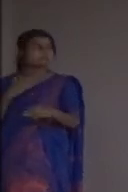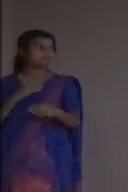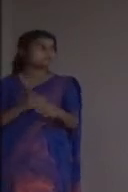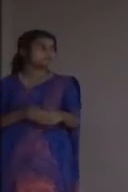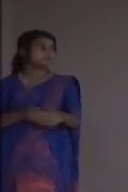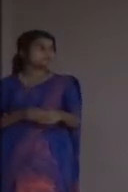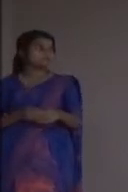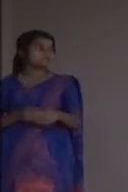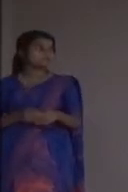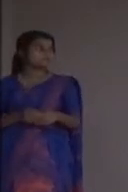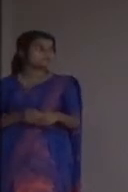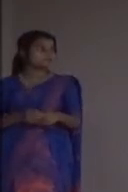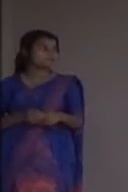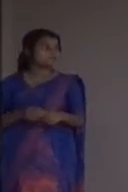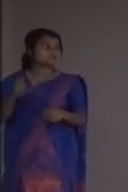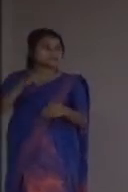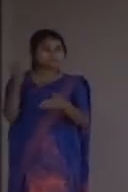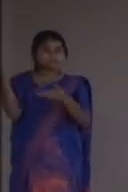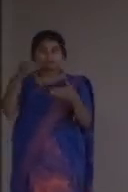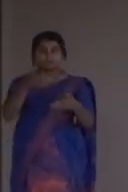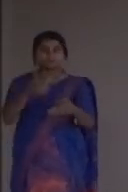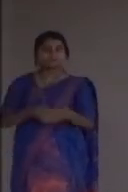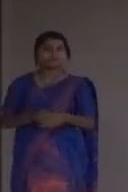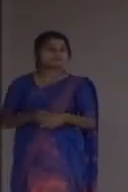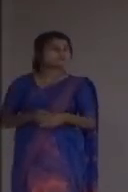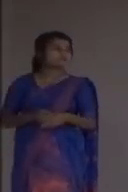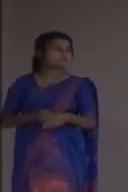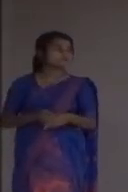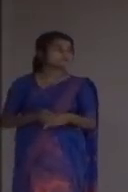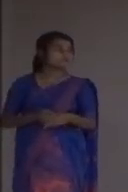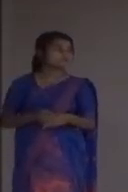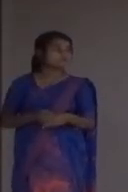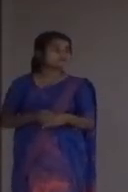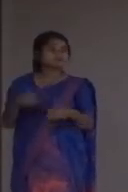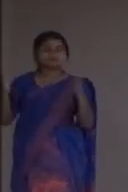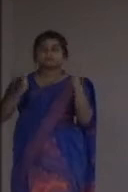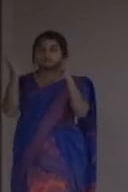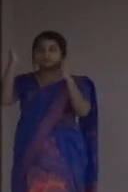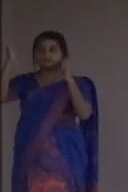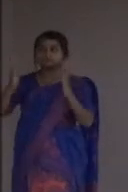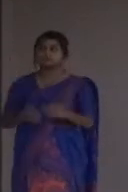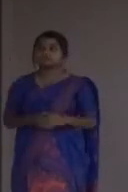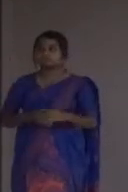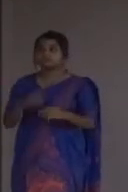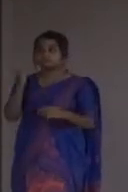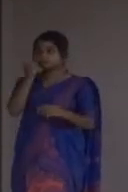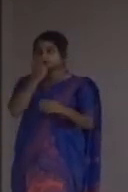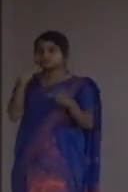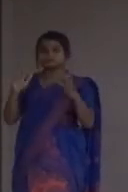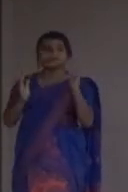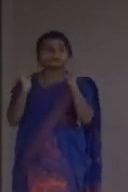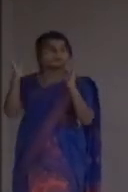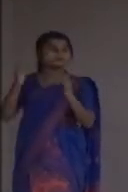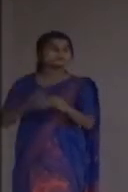little student who will come in and sing a beautiful song for us. Huge round of applause for her.